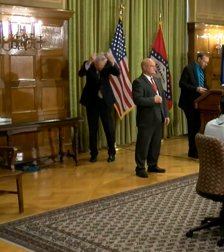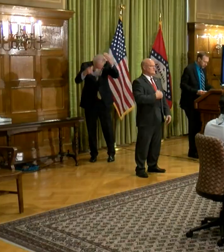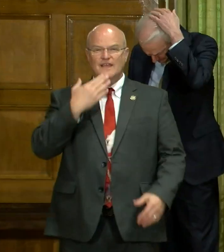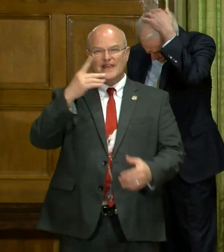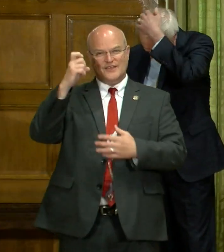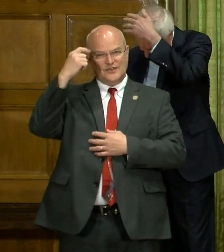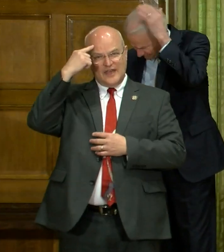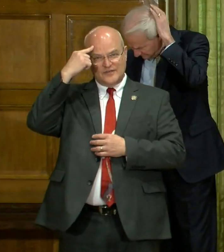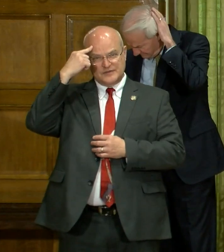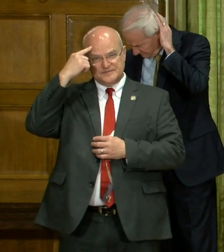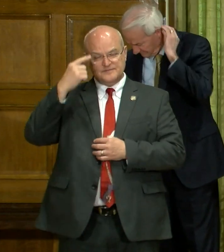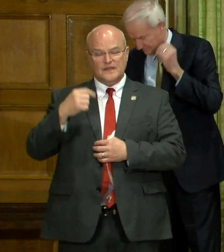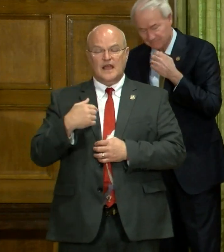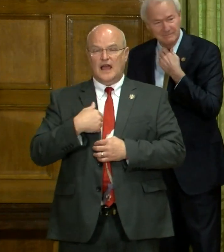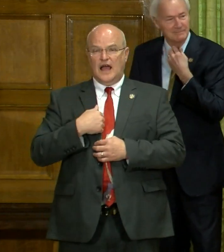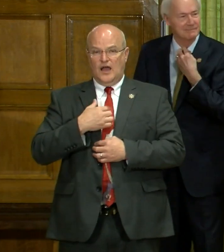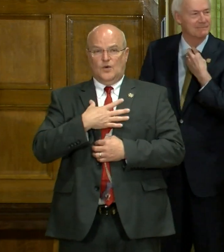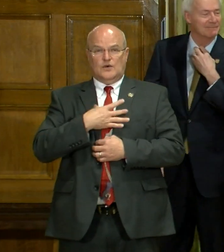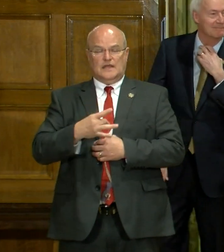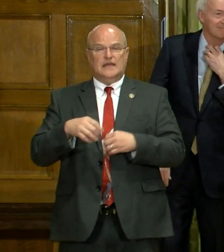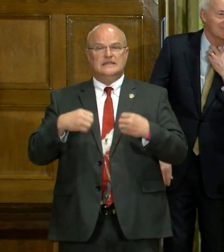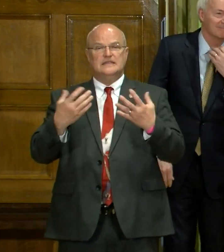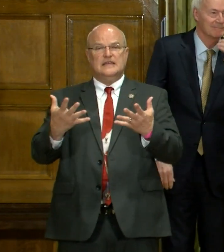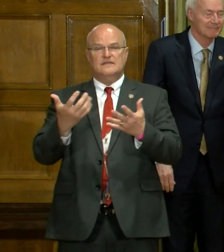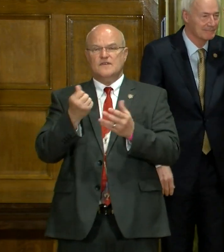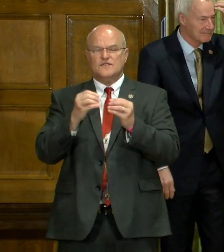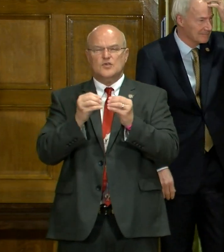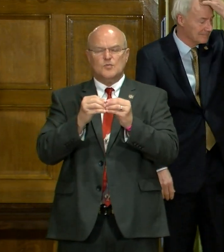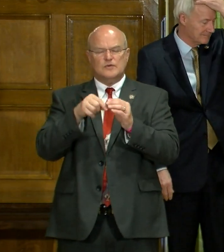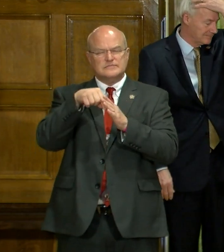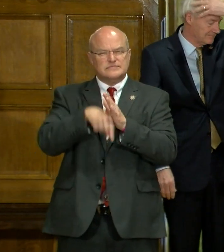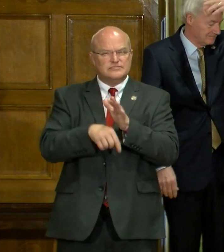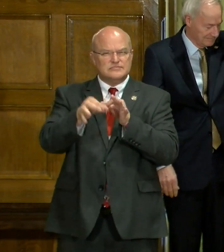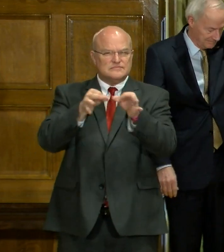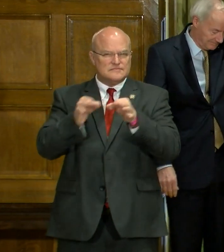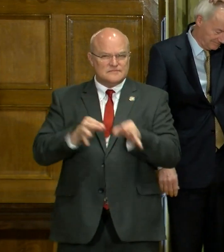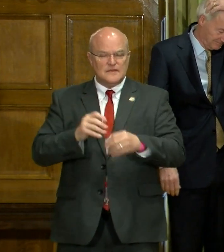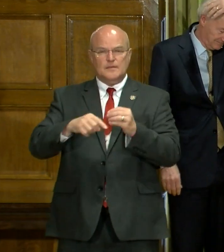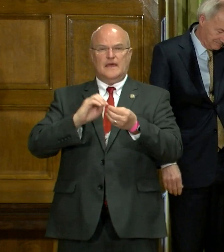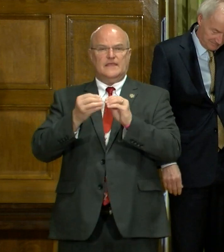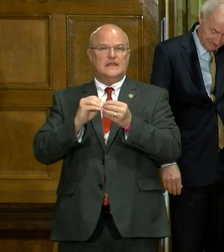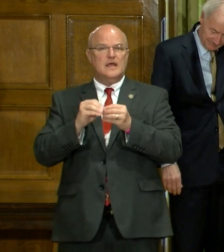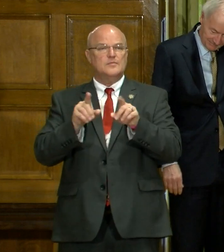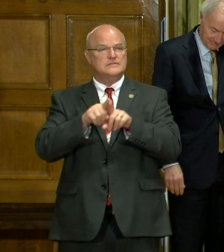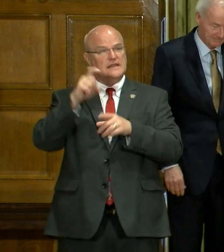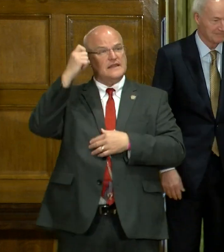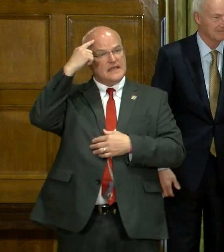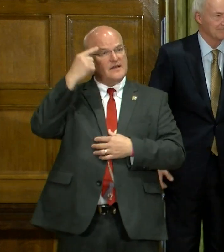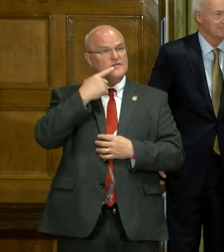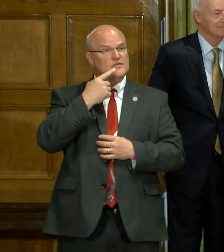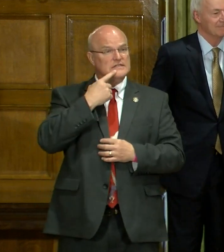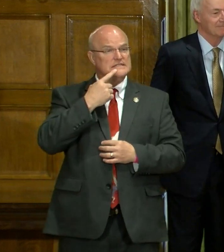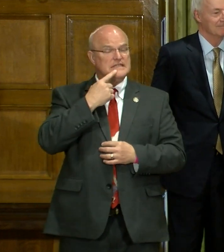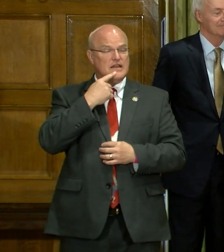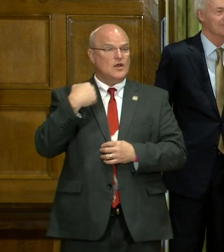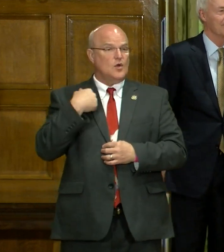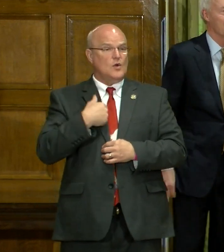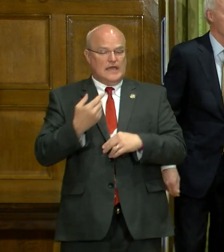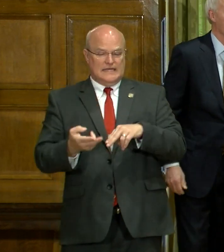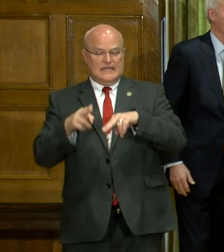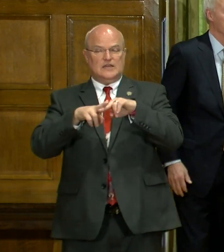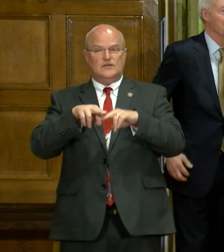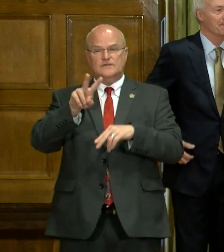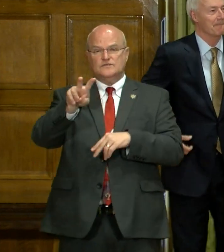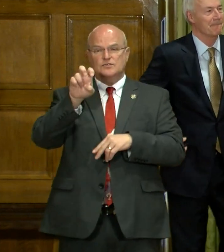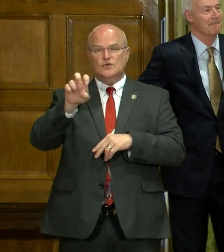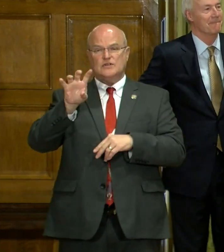Thank you, Governor. I would like to give just a few more details on the numbers. As the Governor has said, we had an increase